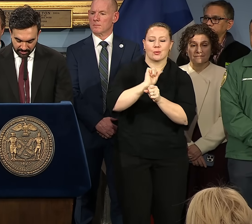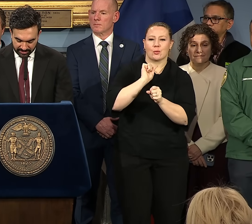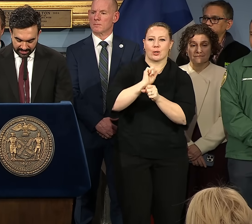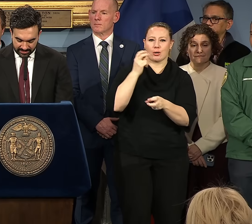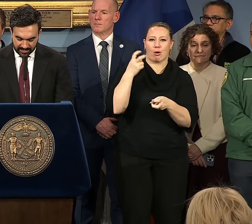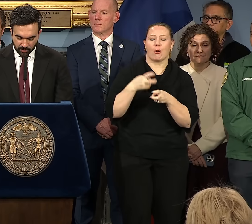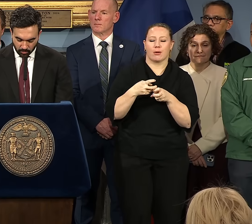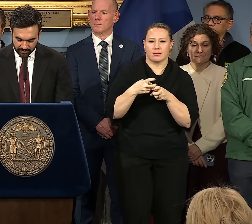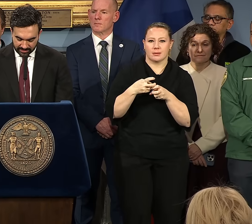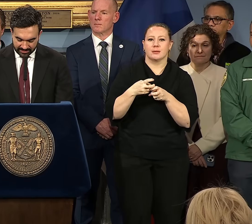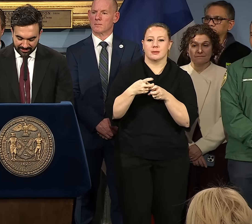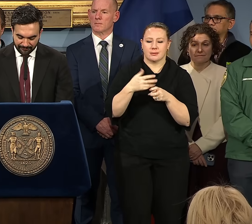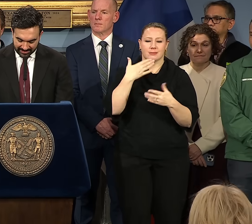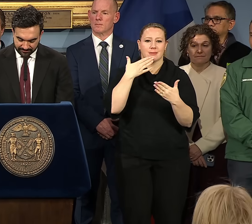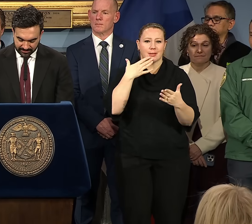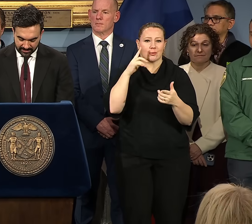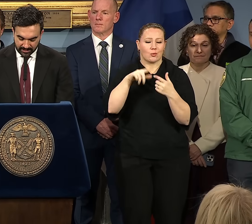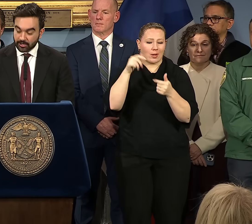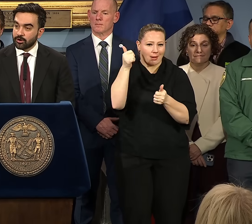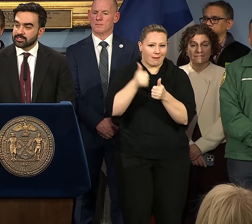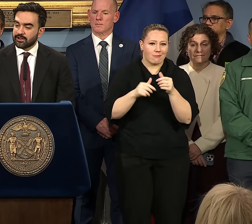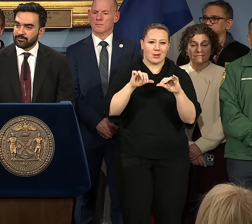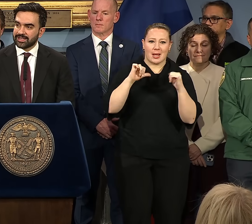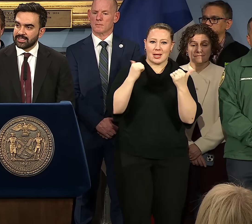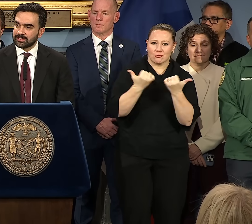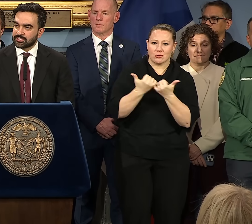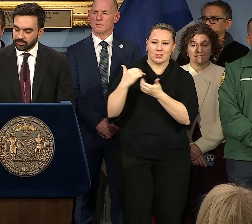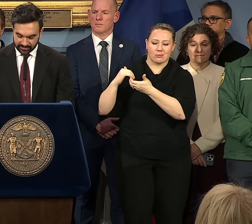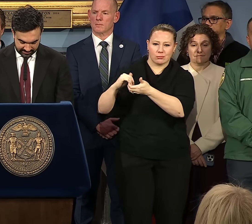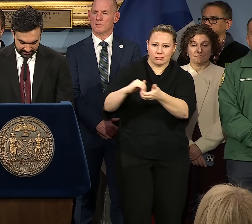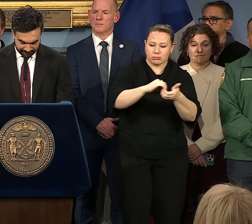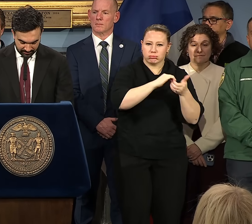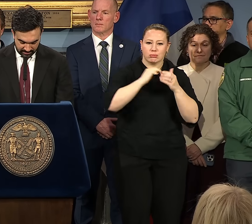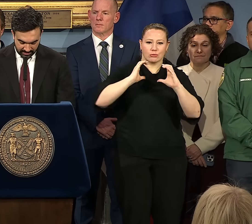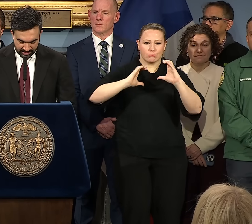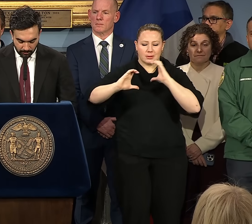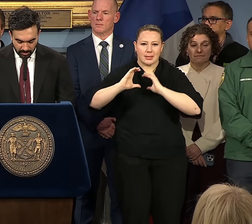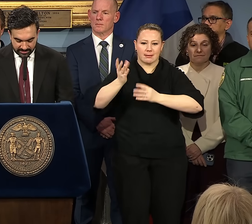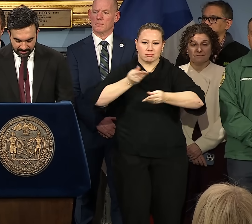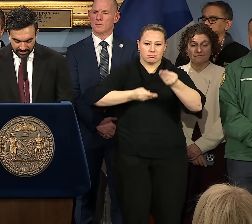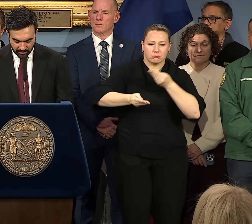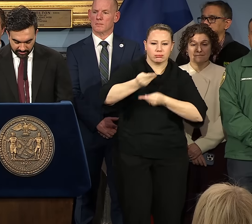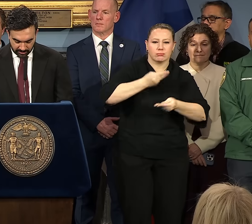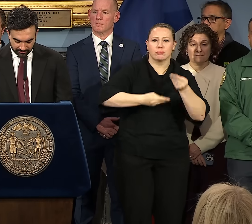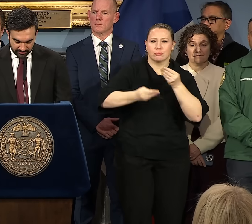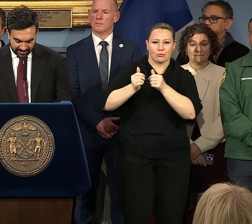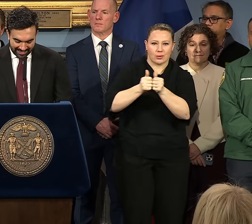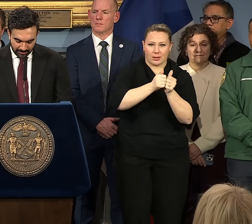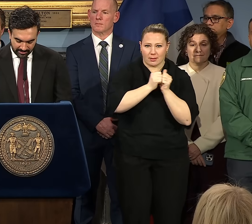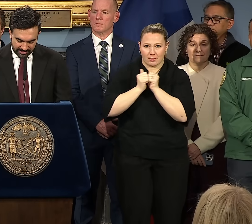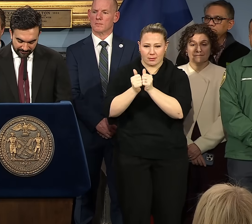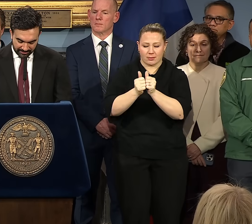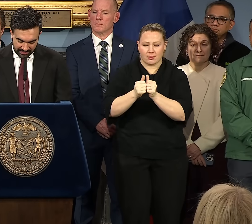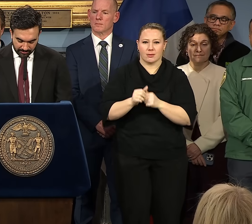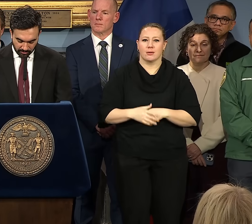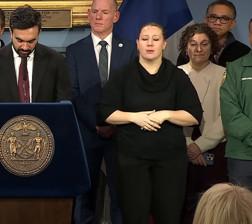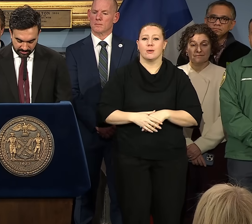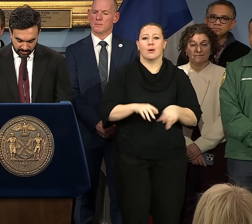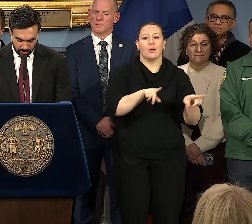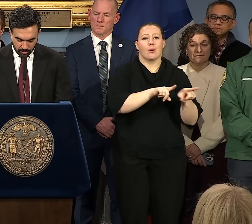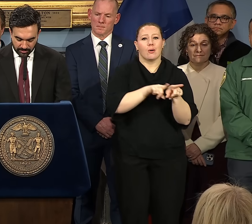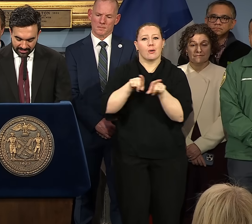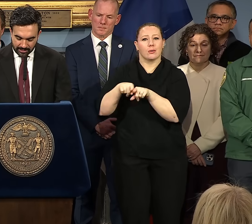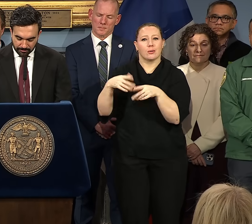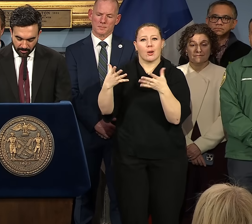that communicated and coordinated effectively across government to serve this city. And I want to commend also the countless everyday New